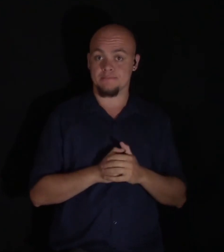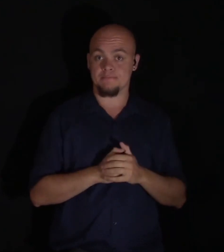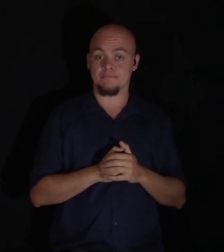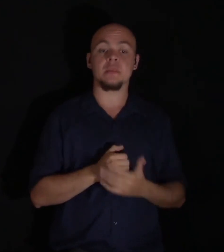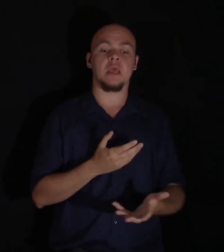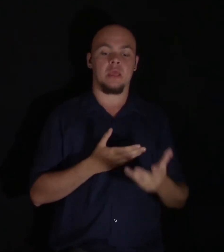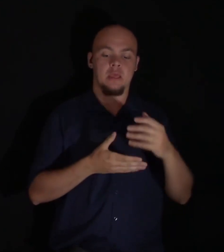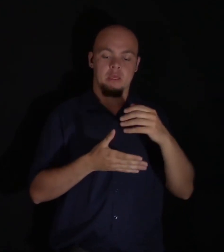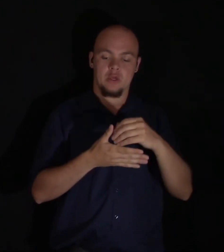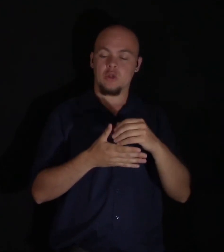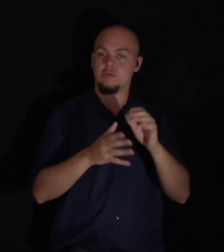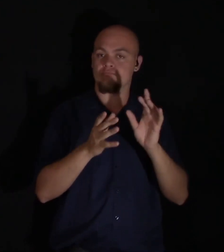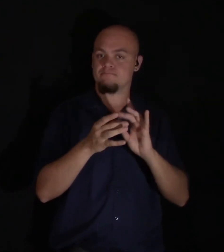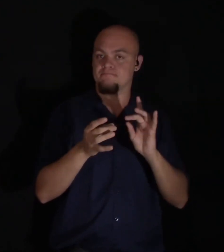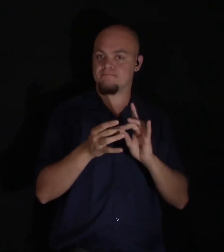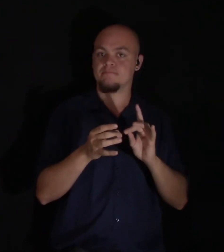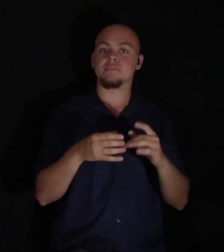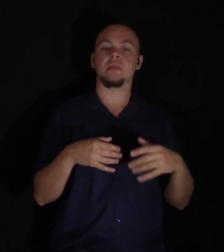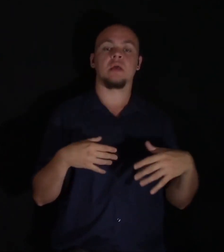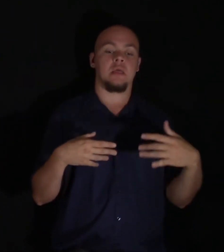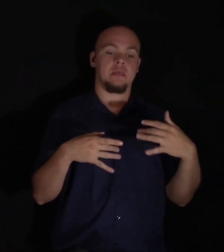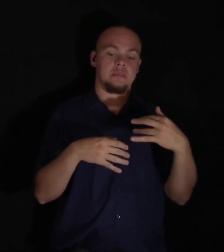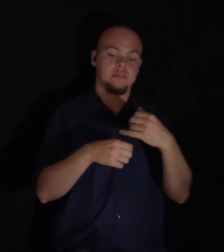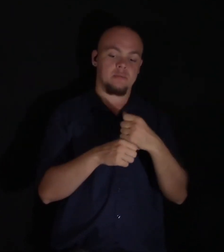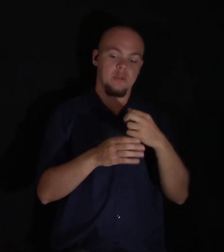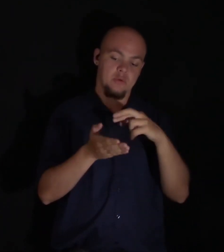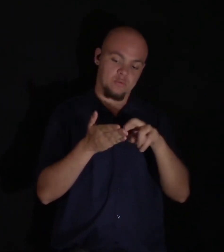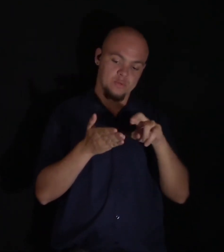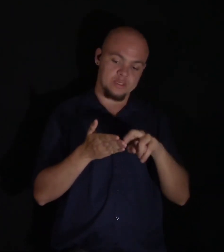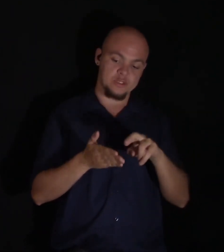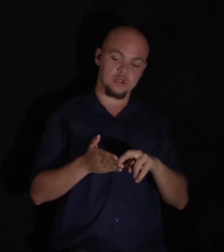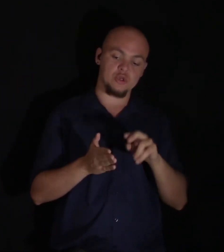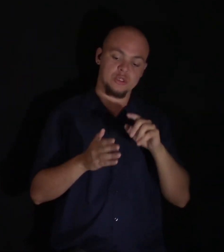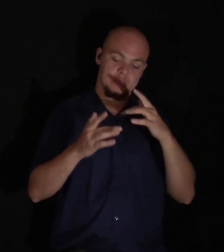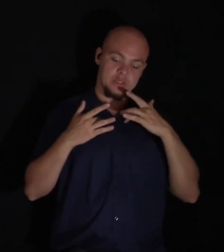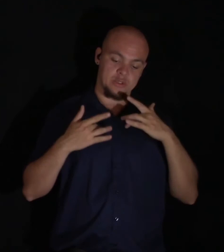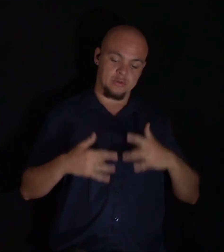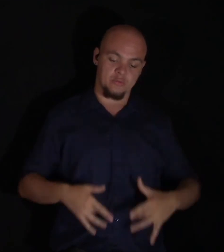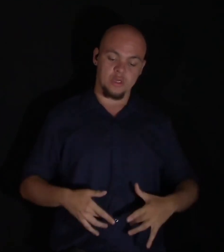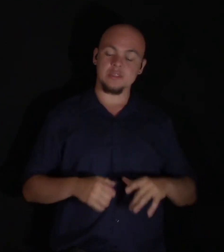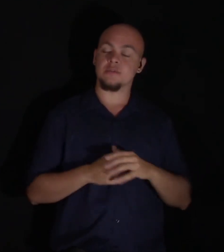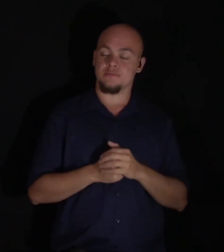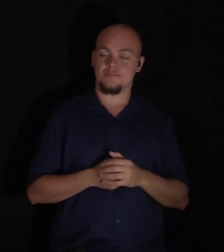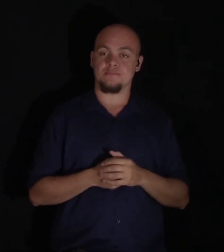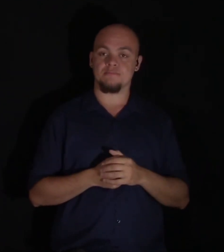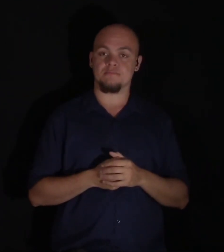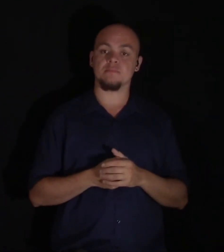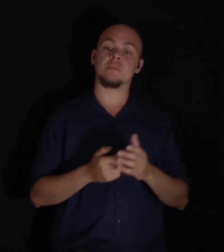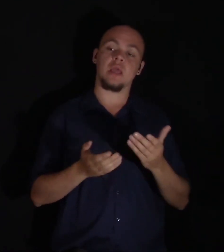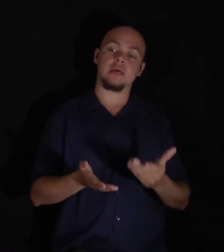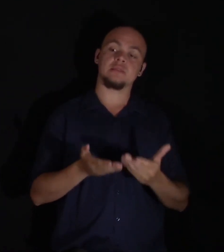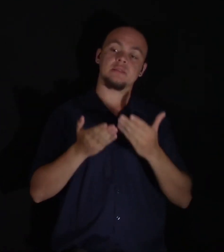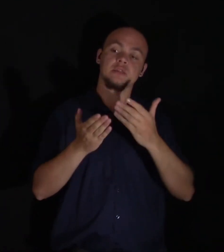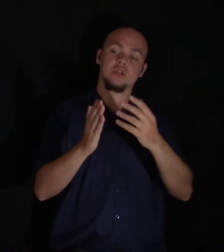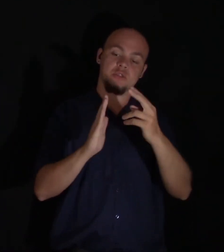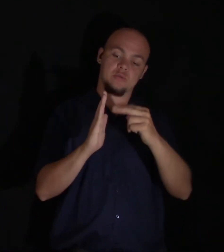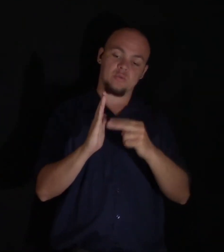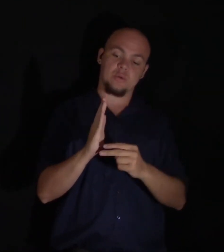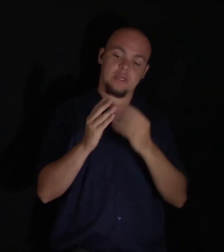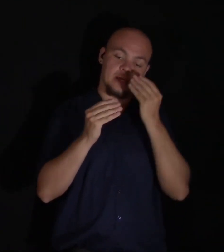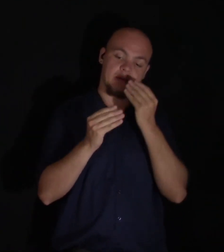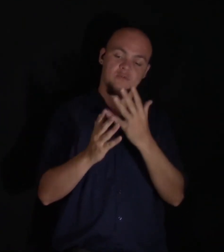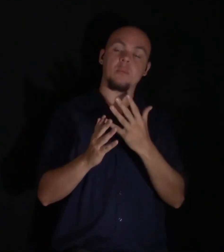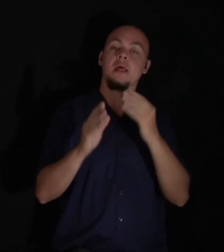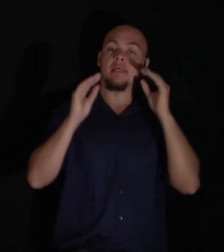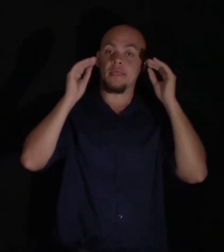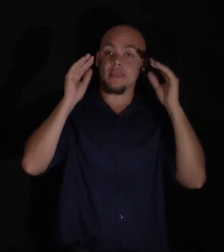other things, a summary of the research on depression and suggested reading materials so that her